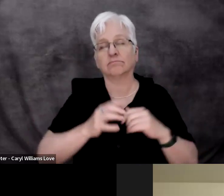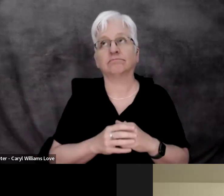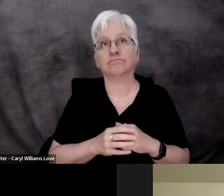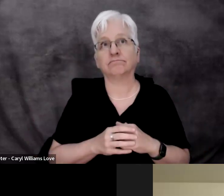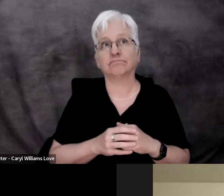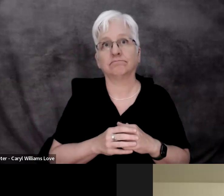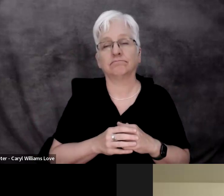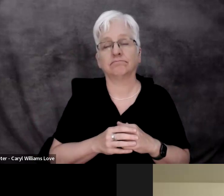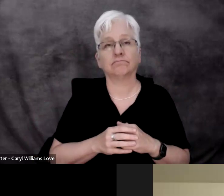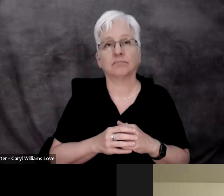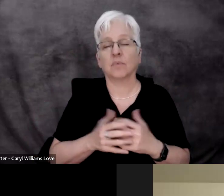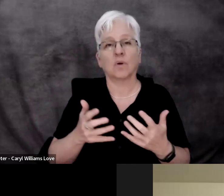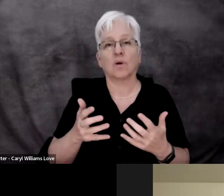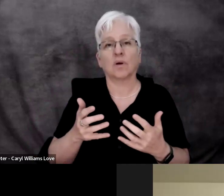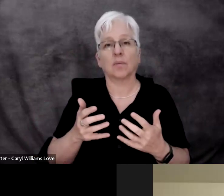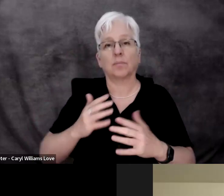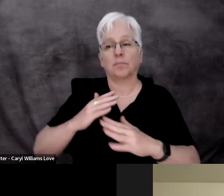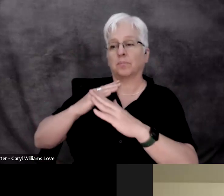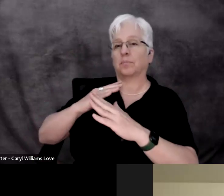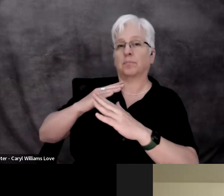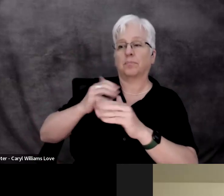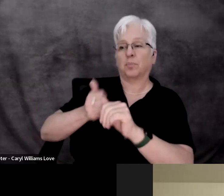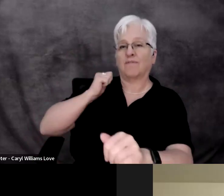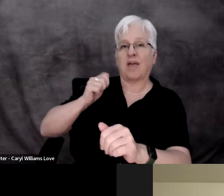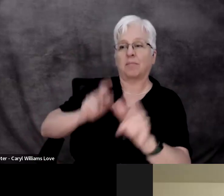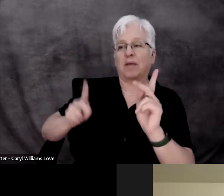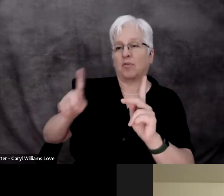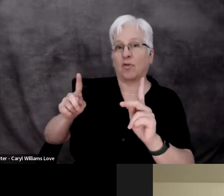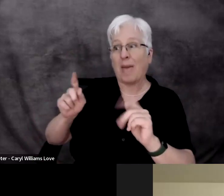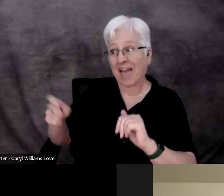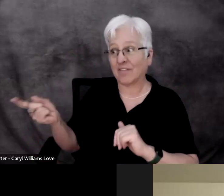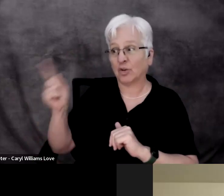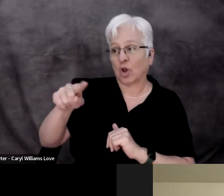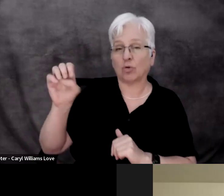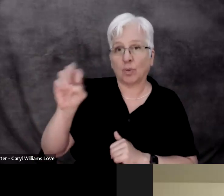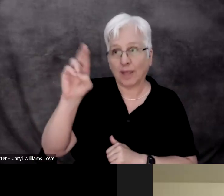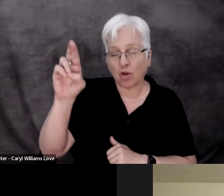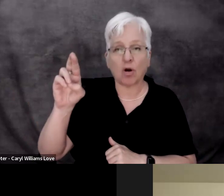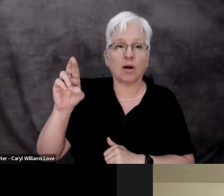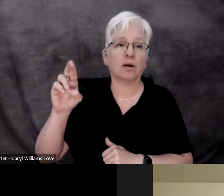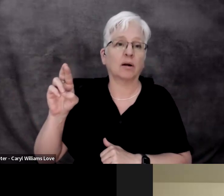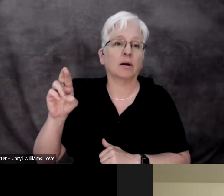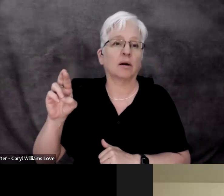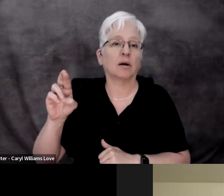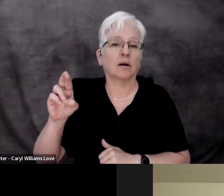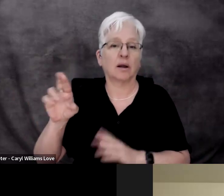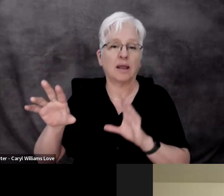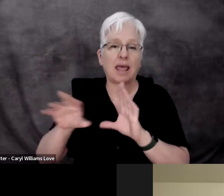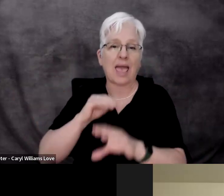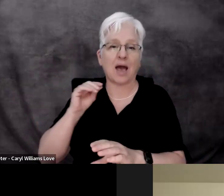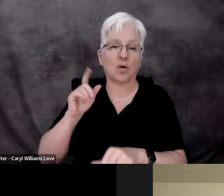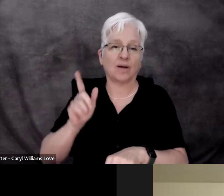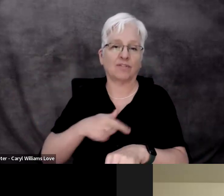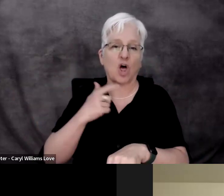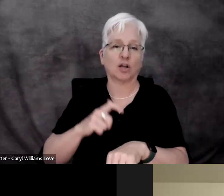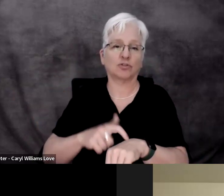out of the ER or out of long-term out-of-home placement. And so